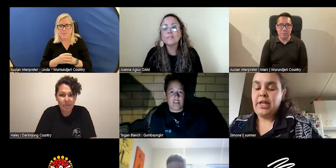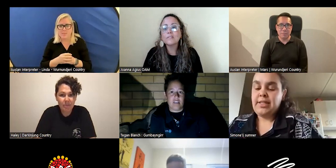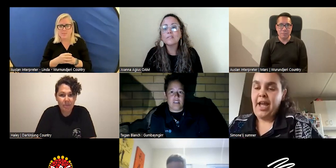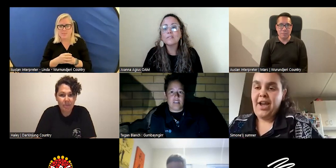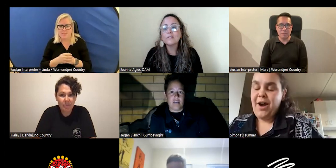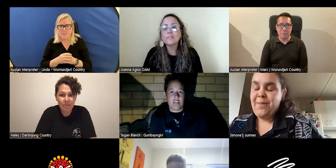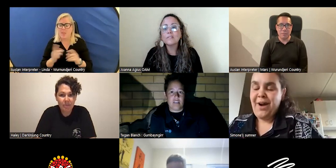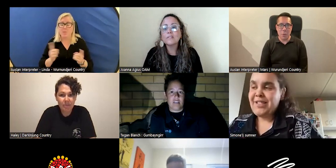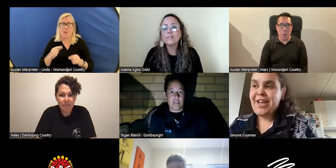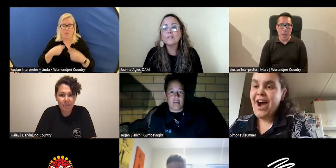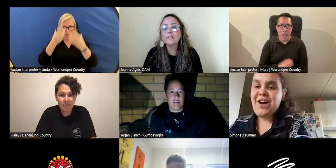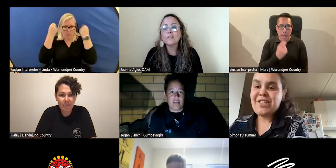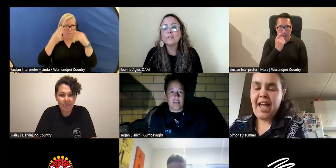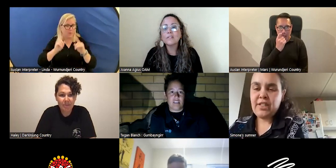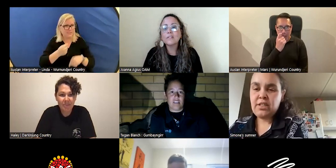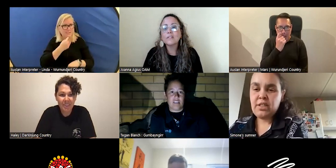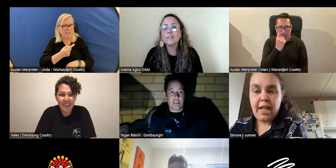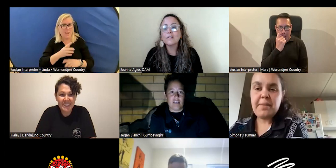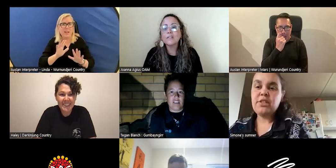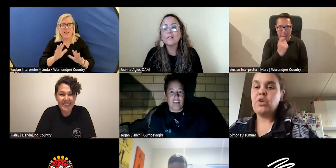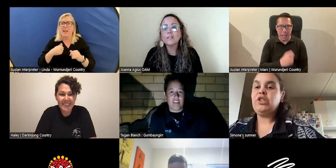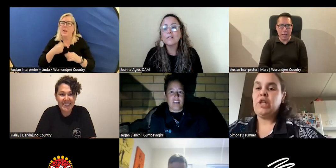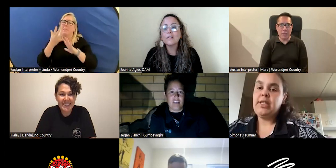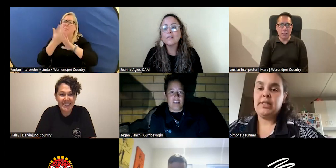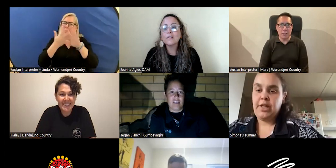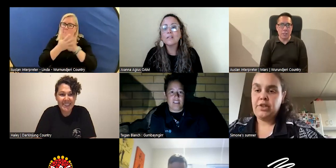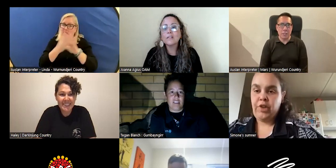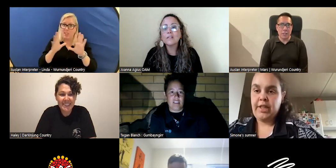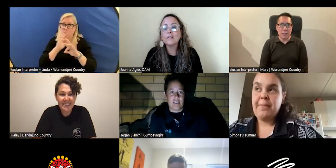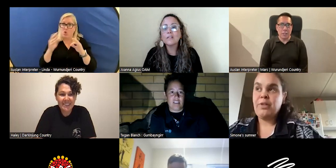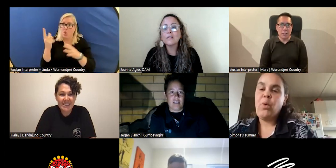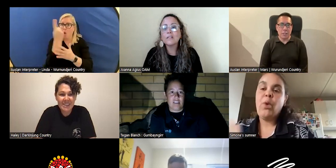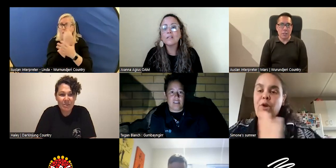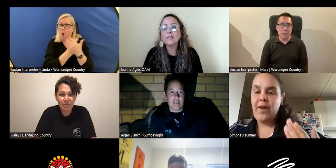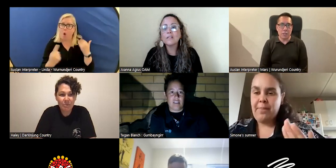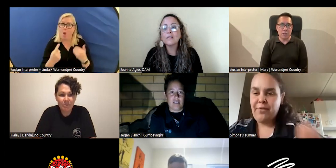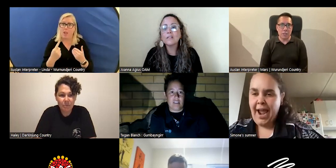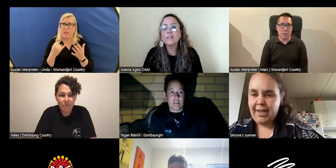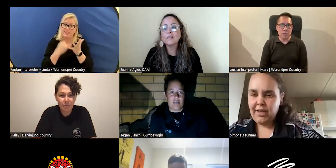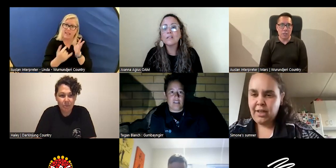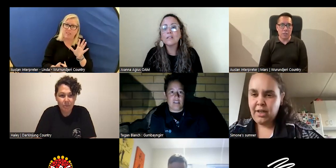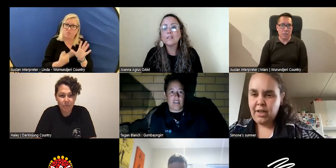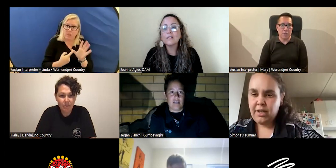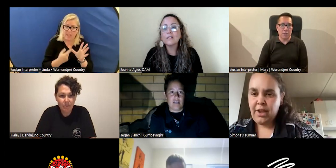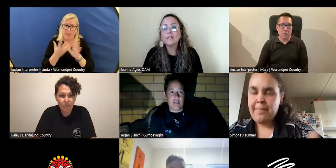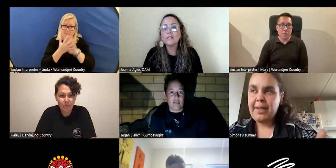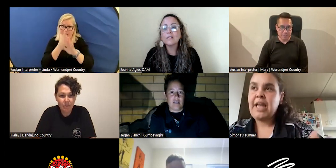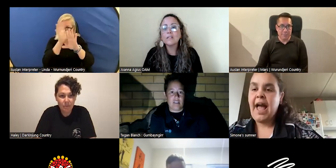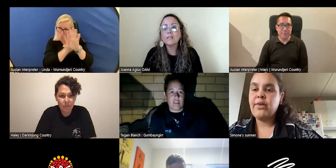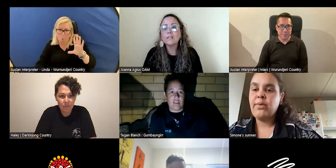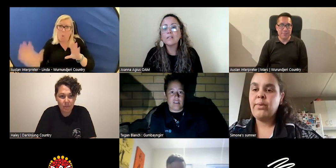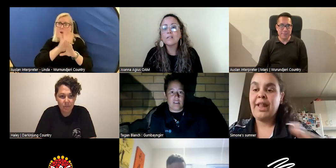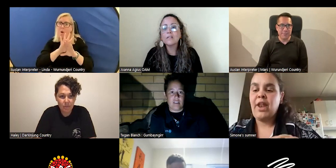what was I going to say? I was going to ask, so that means not just South Australia, that means all over, am I right? So that